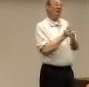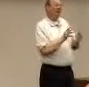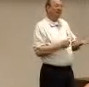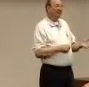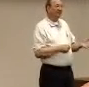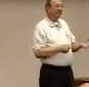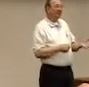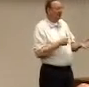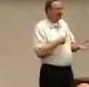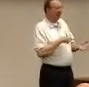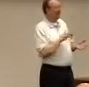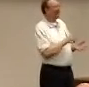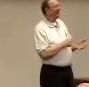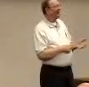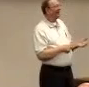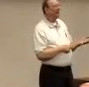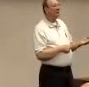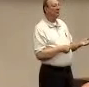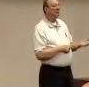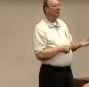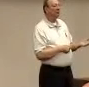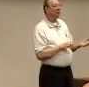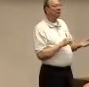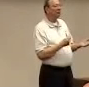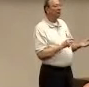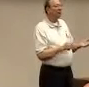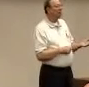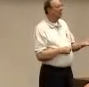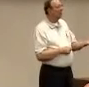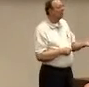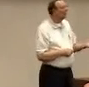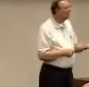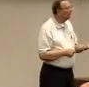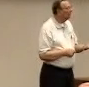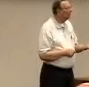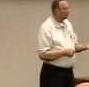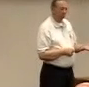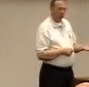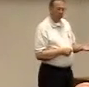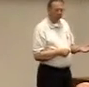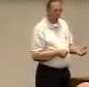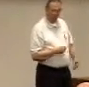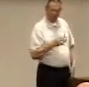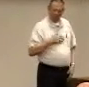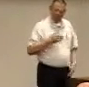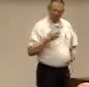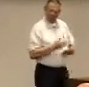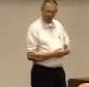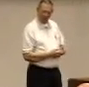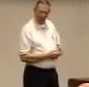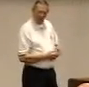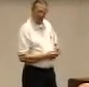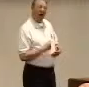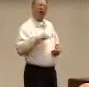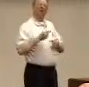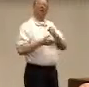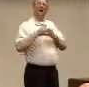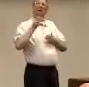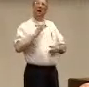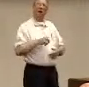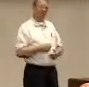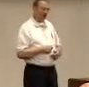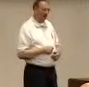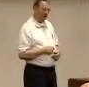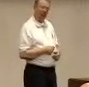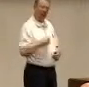my life to Jesus. And so we did, and nothing happened. And I was just like, God, come on, I